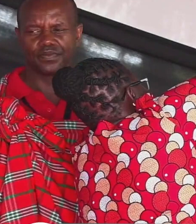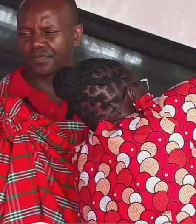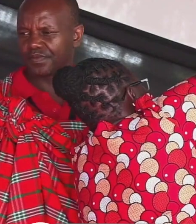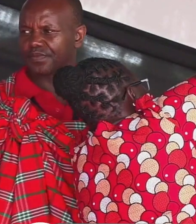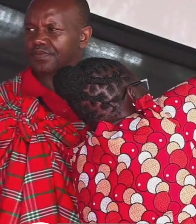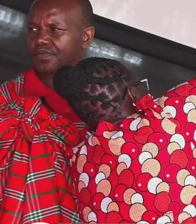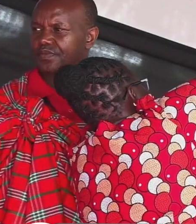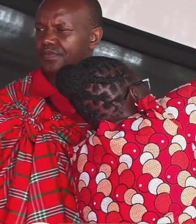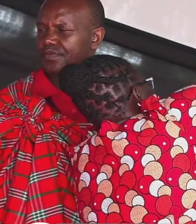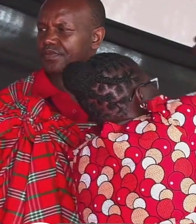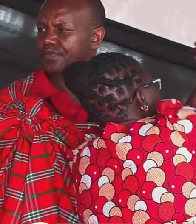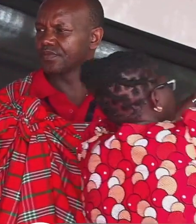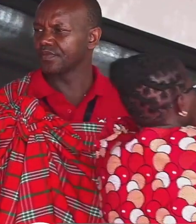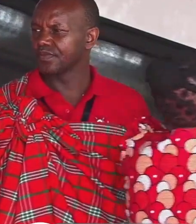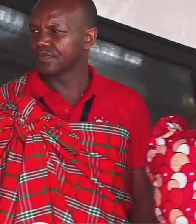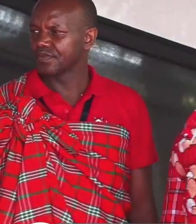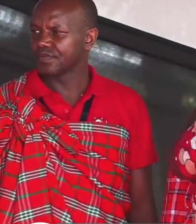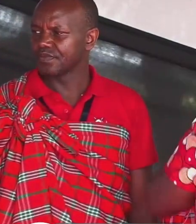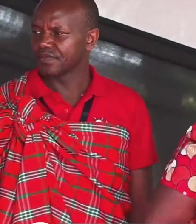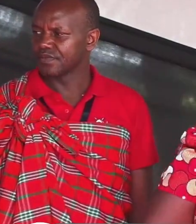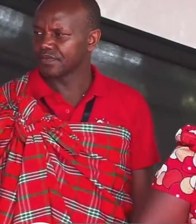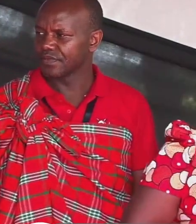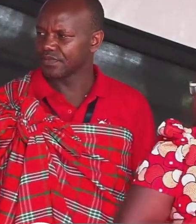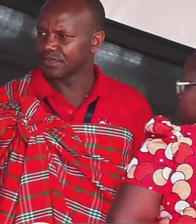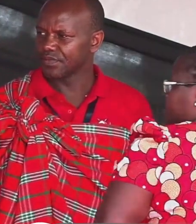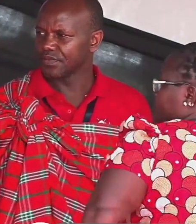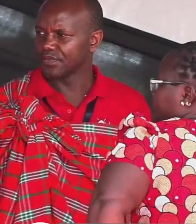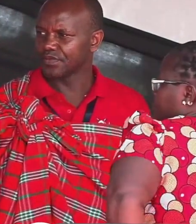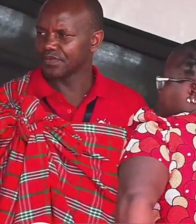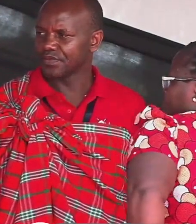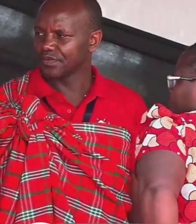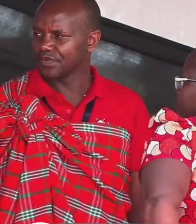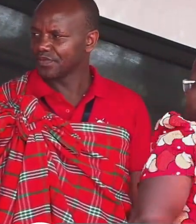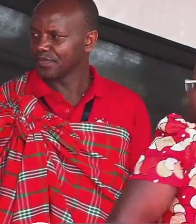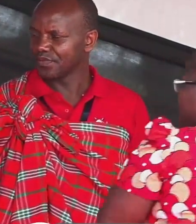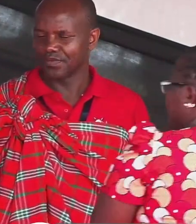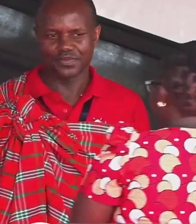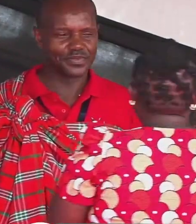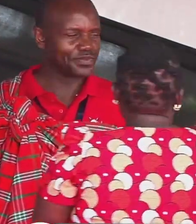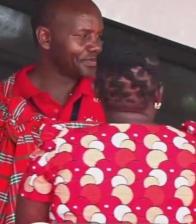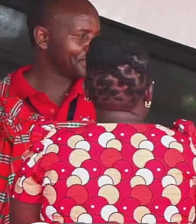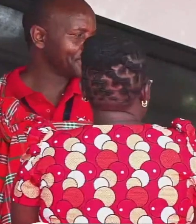Sasa vile wamevishwa hivyo, wamepewa crown, now they are now queens.